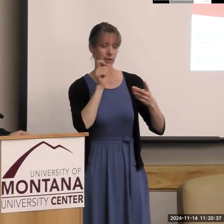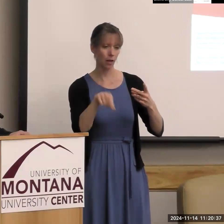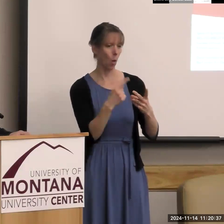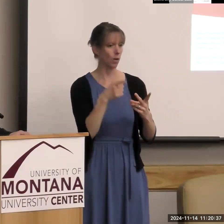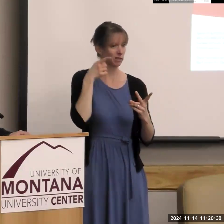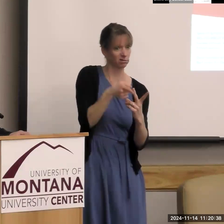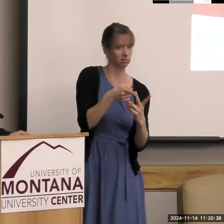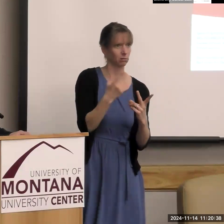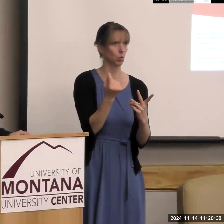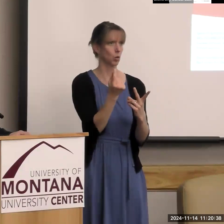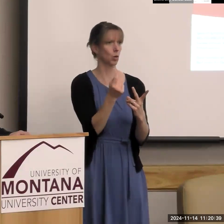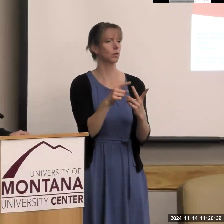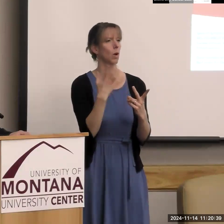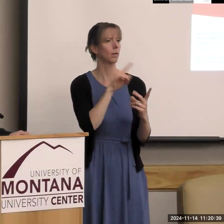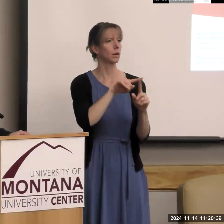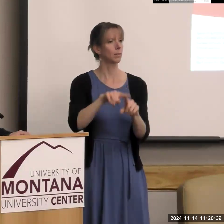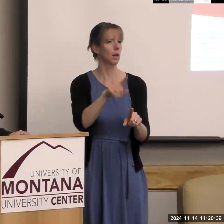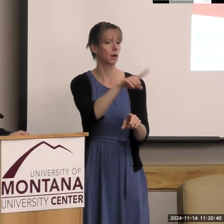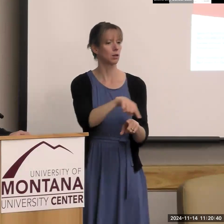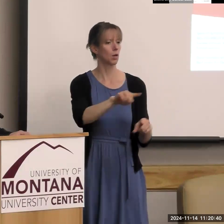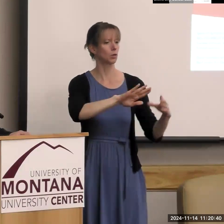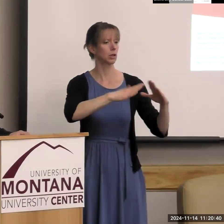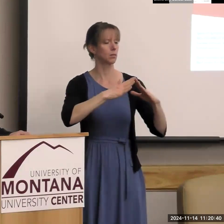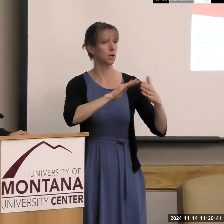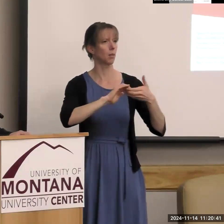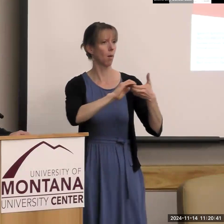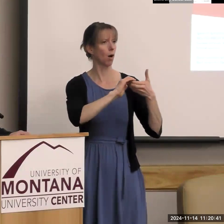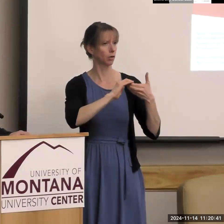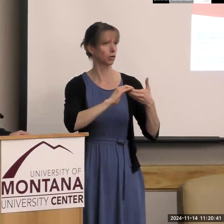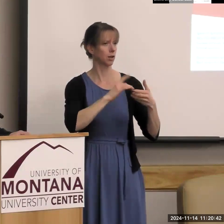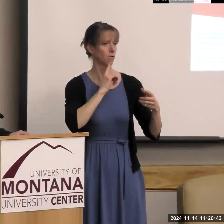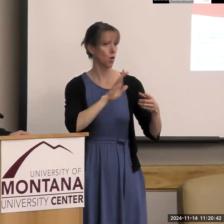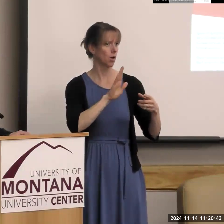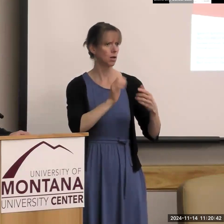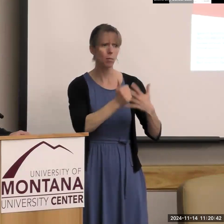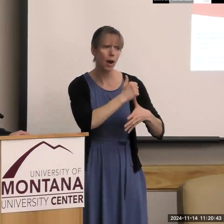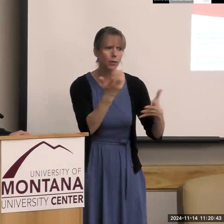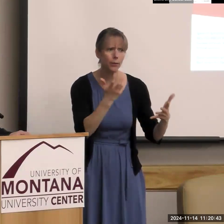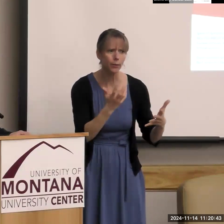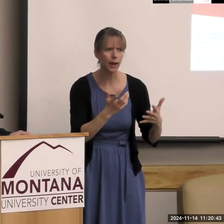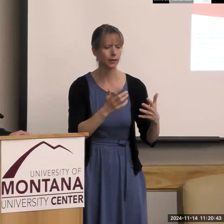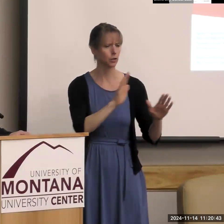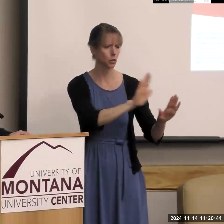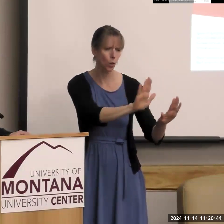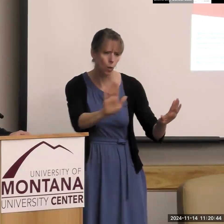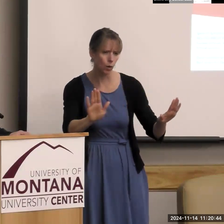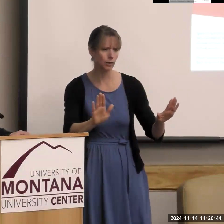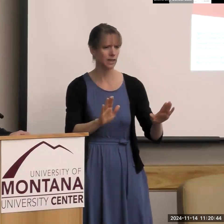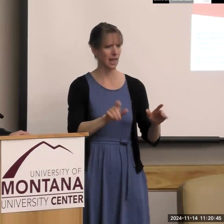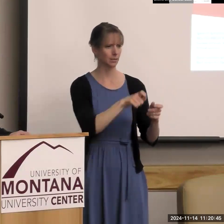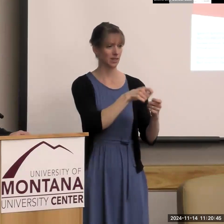do. That's where we depend again on those community partners where that is a priority, where that specific thing is a